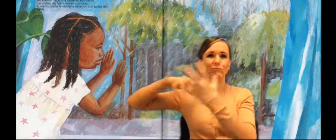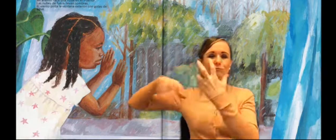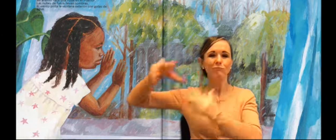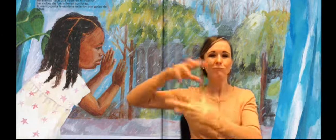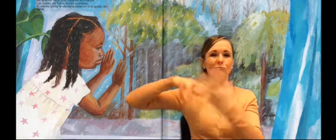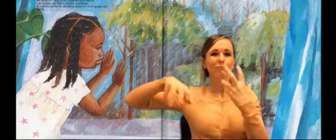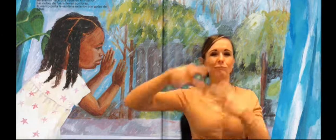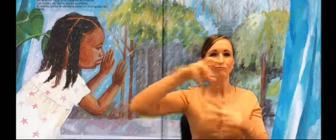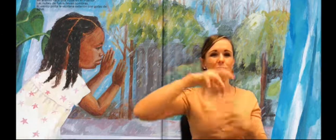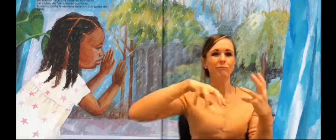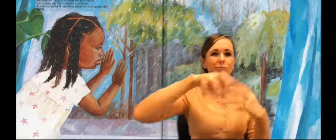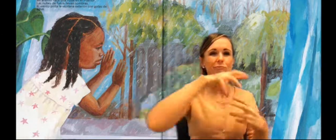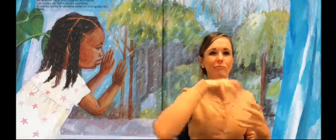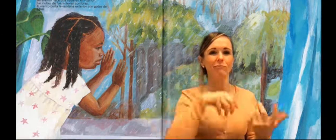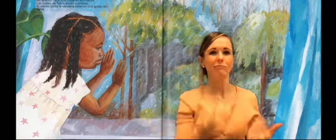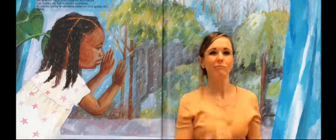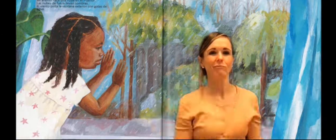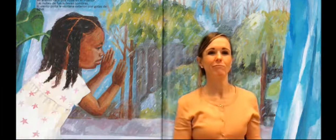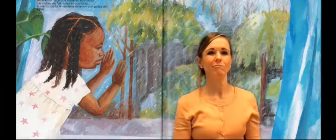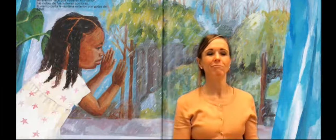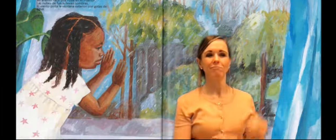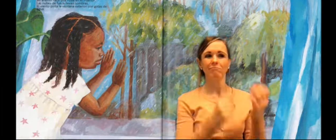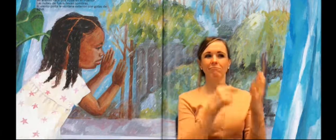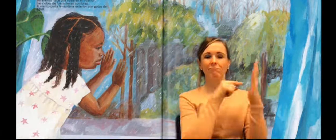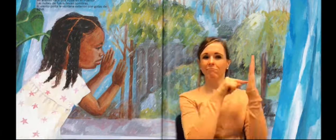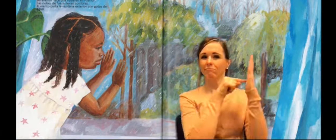window. It makes a cloud.